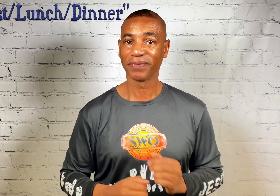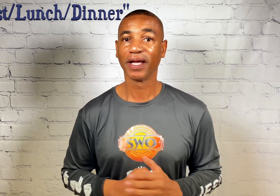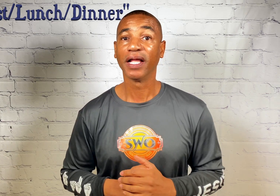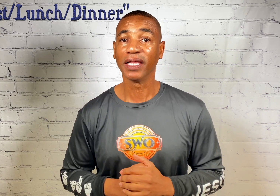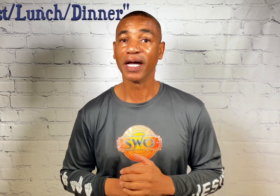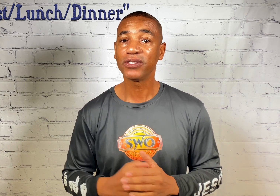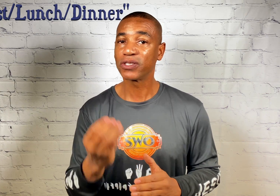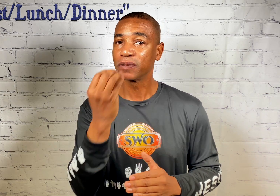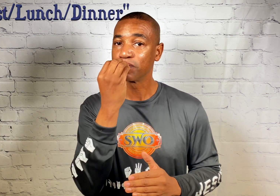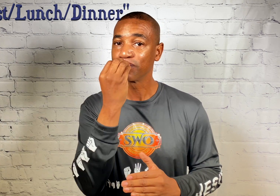lunch,